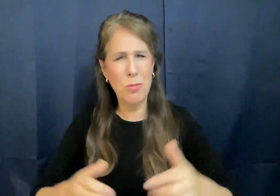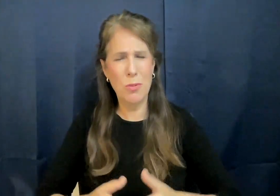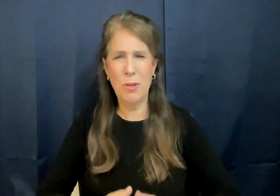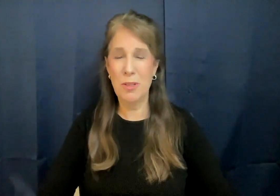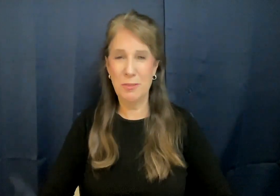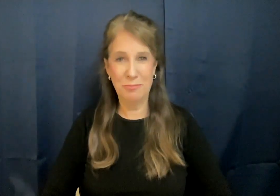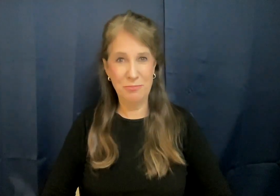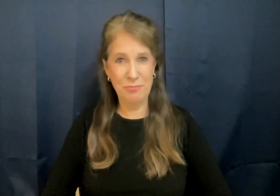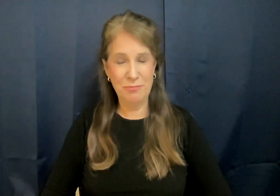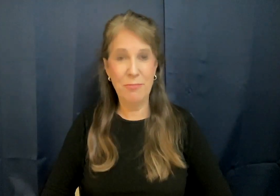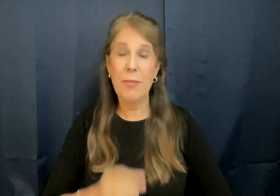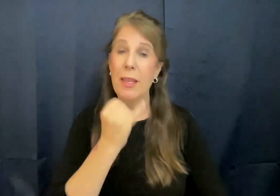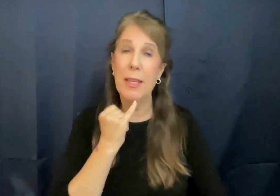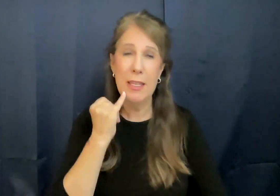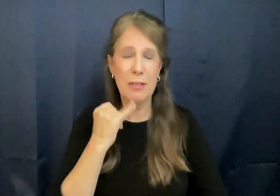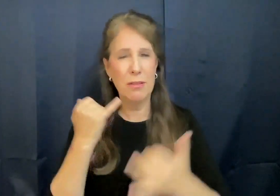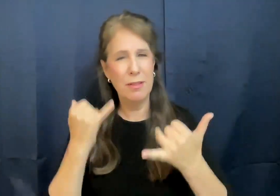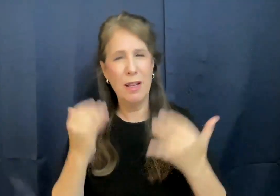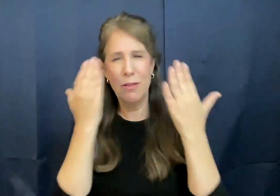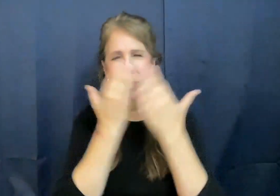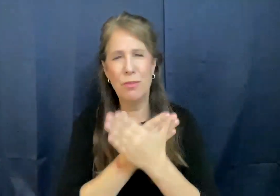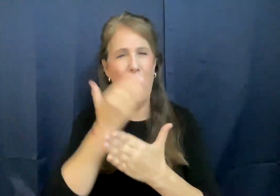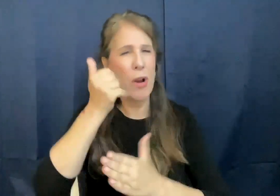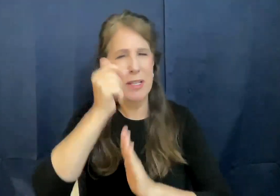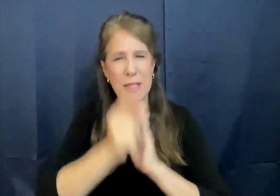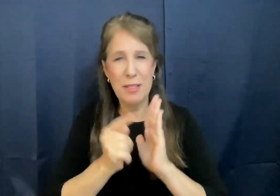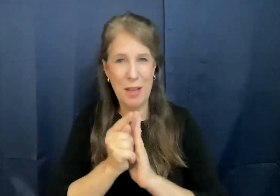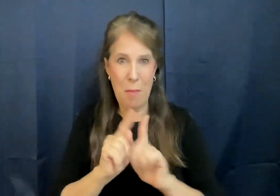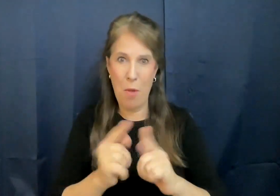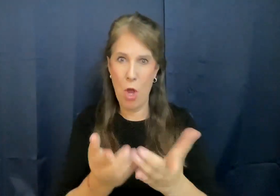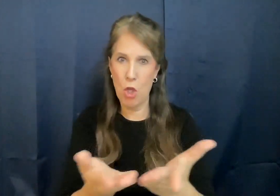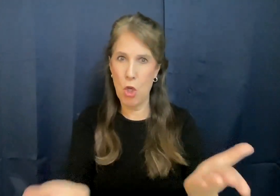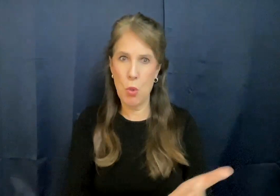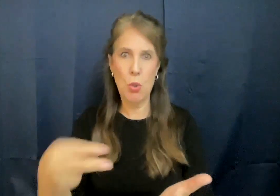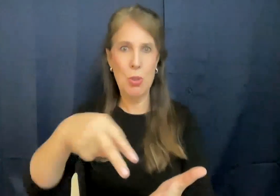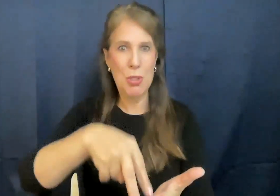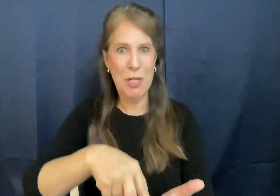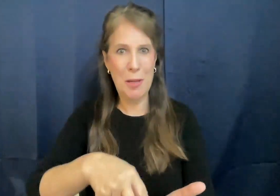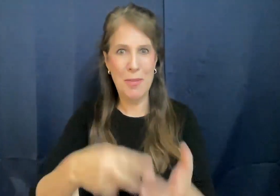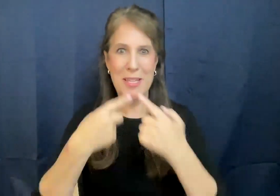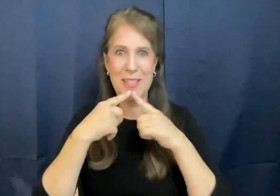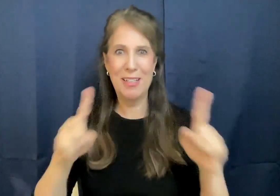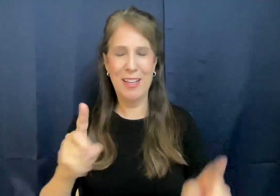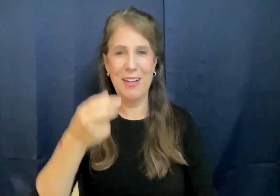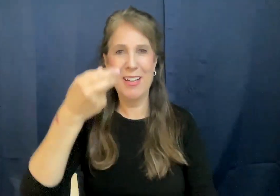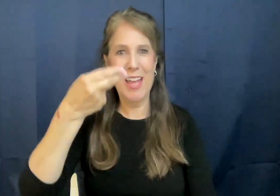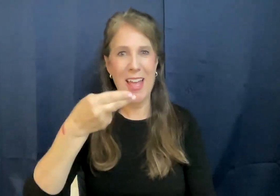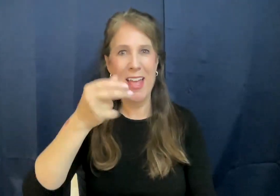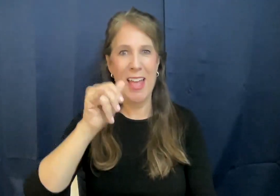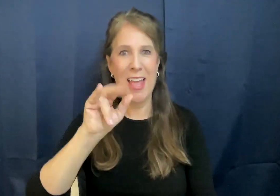In the state of Israel's darkest moment, you stood up and declared, Hineni, I am here. We